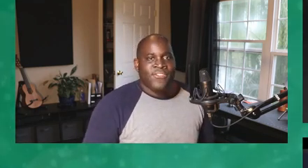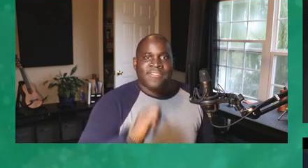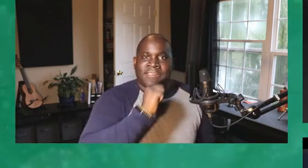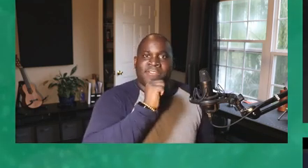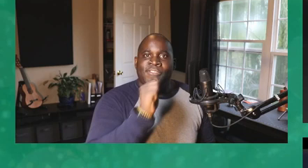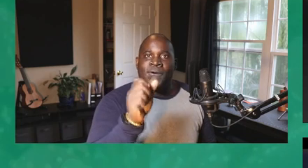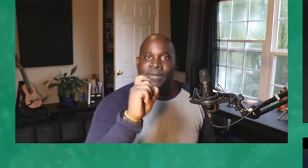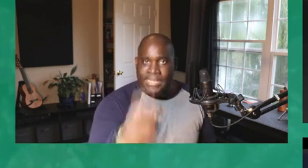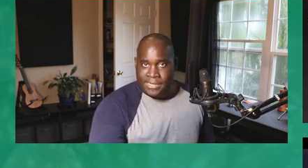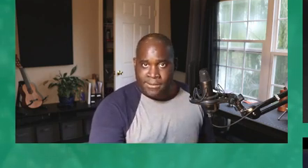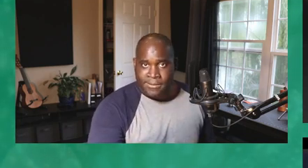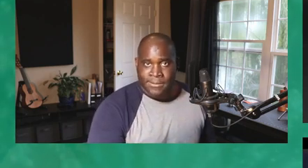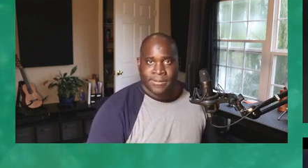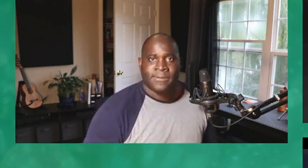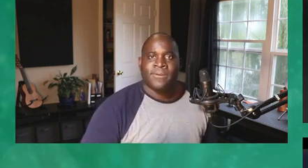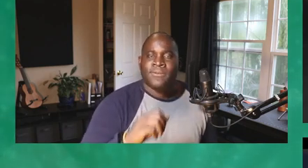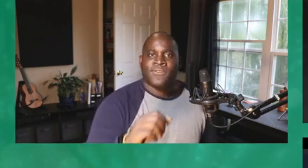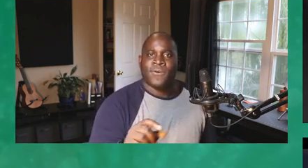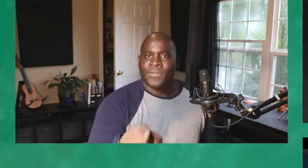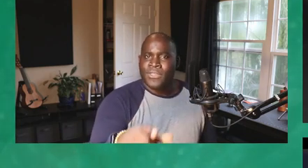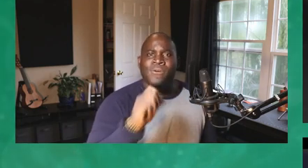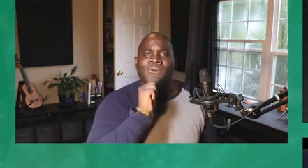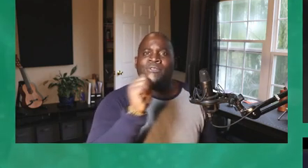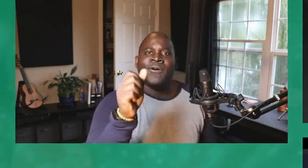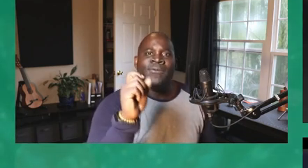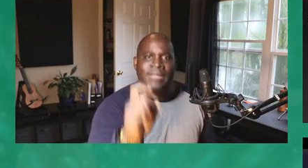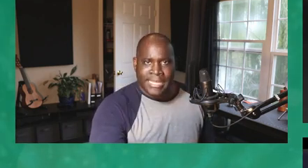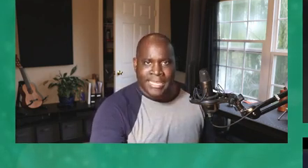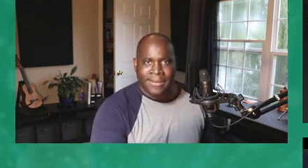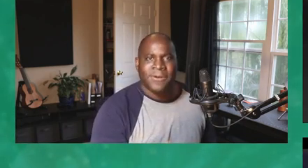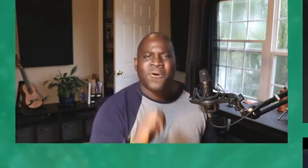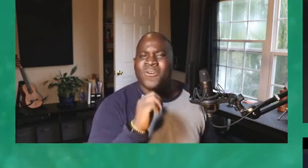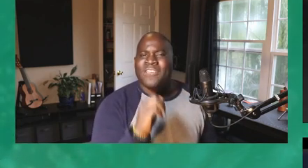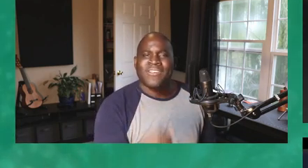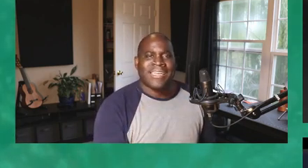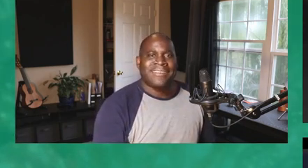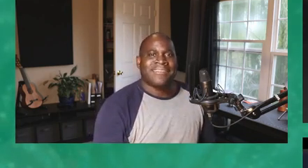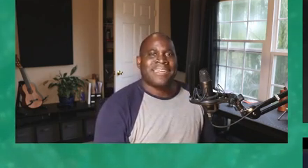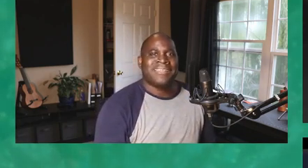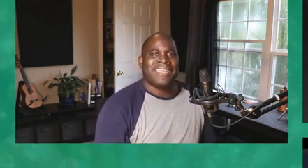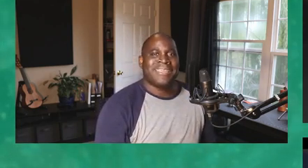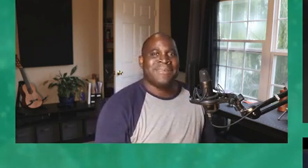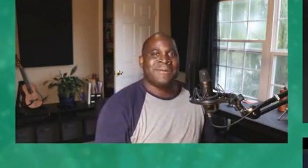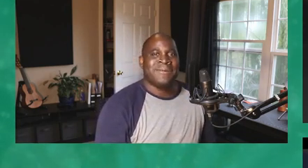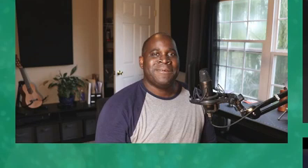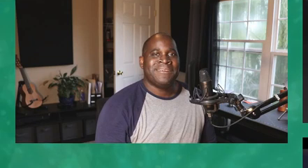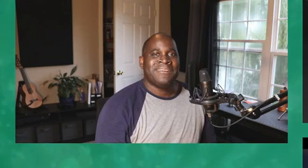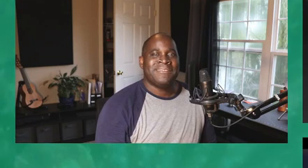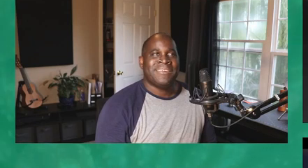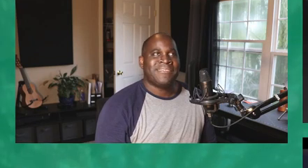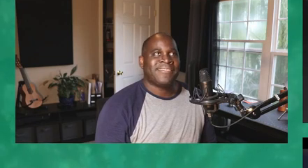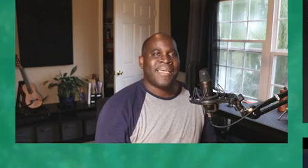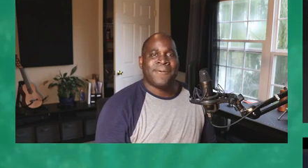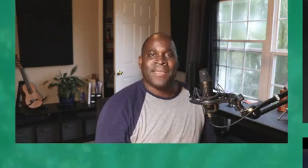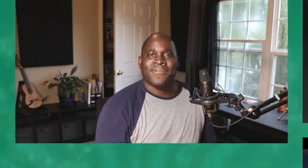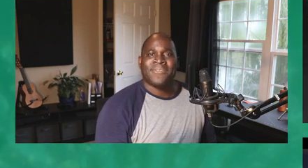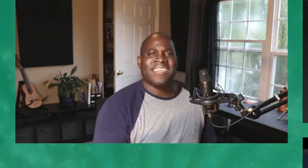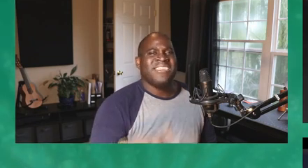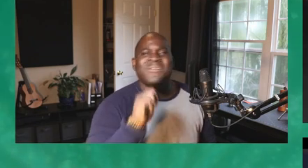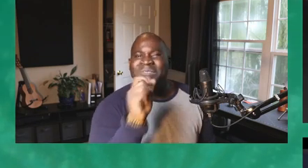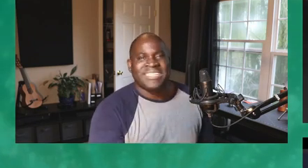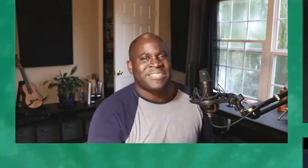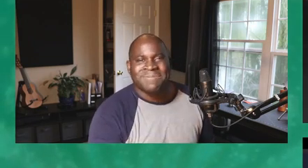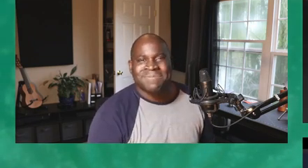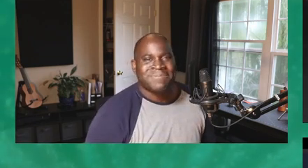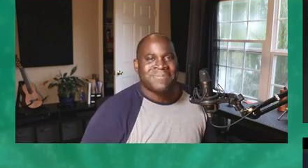But I think she says don't need. So you don't need, or she kind of does it kind of like in a sly way. So it's